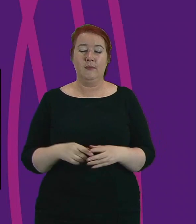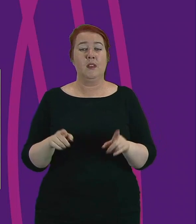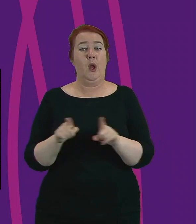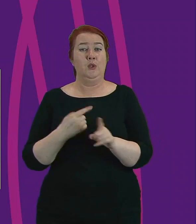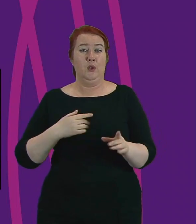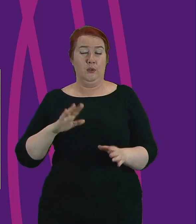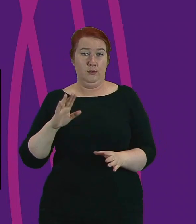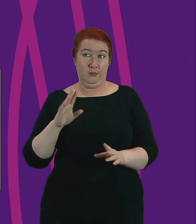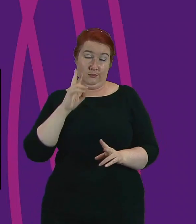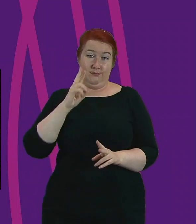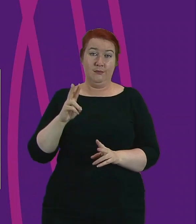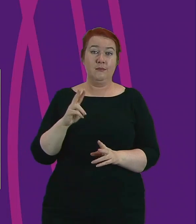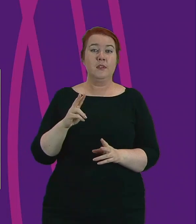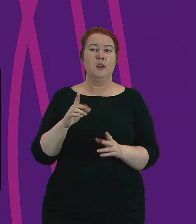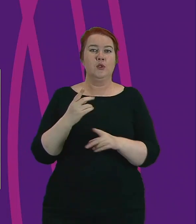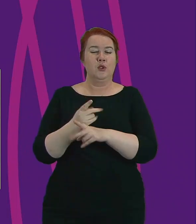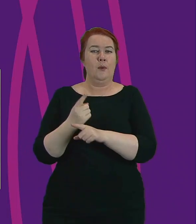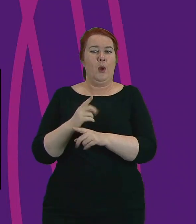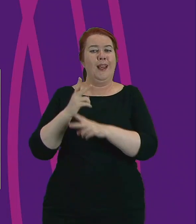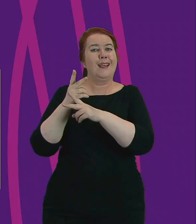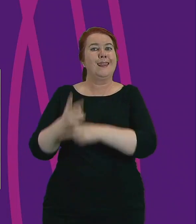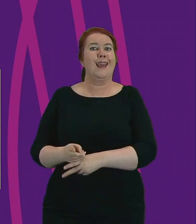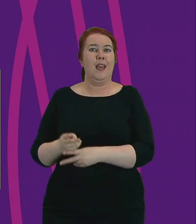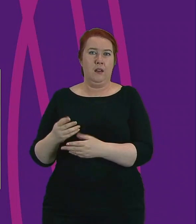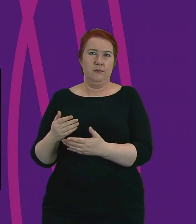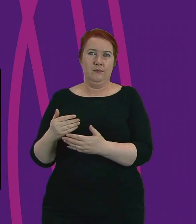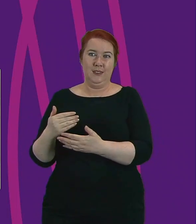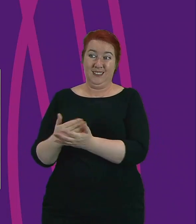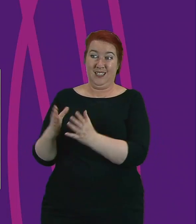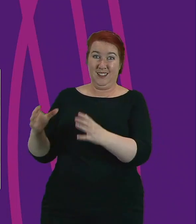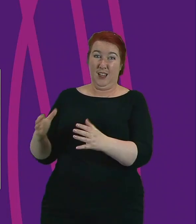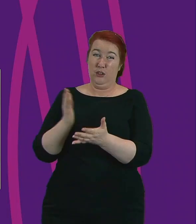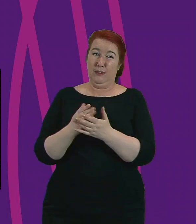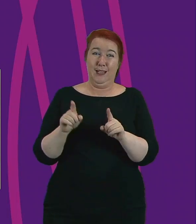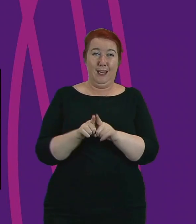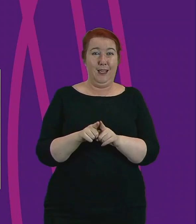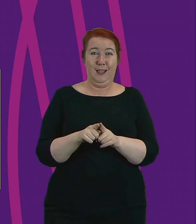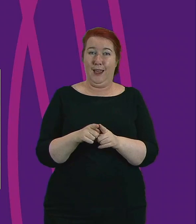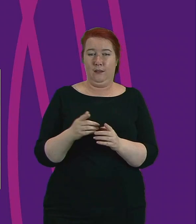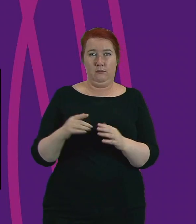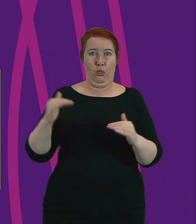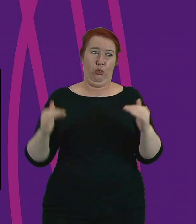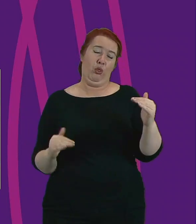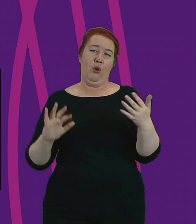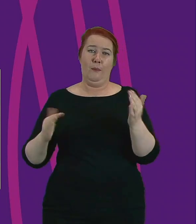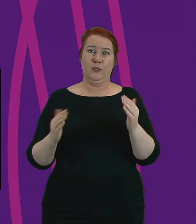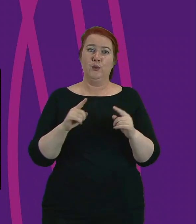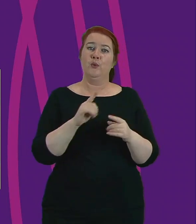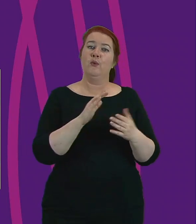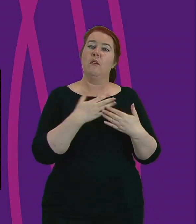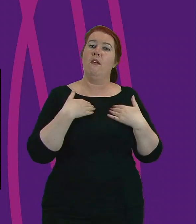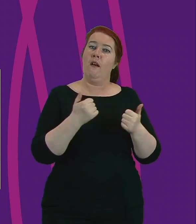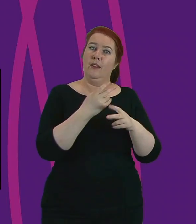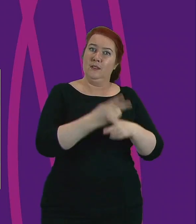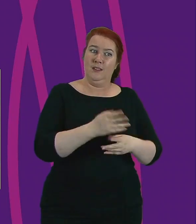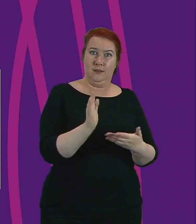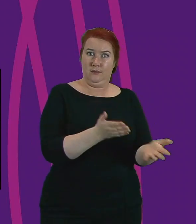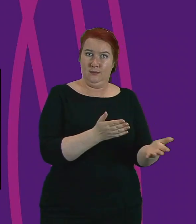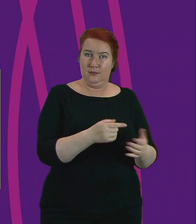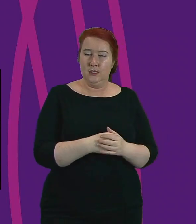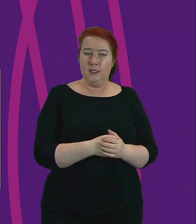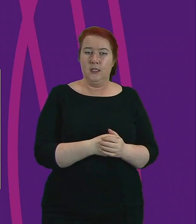care sector, which has been the poor relation of the health service for too long. We need greater integration of health and social care. We've heard